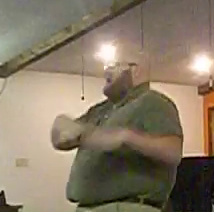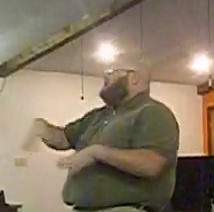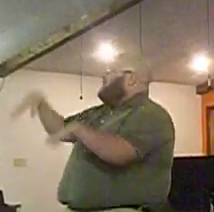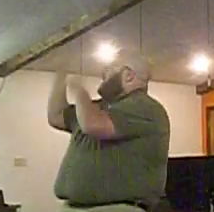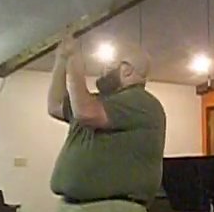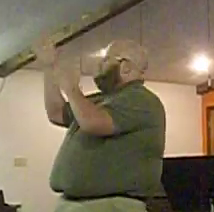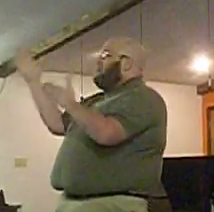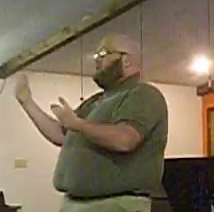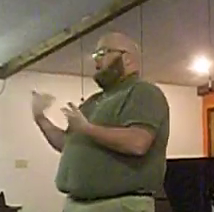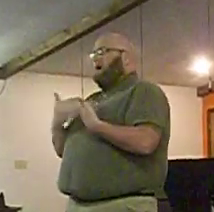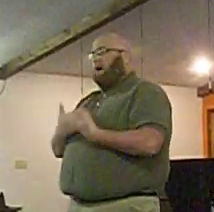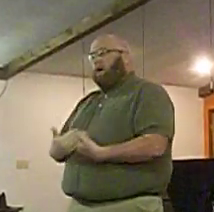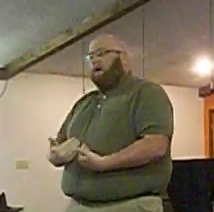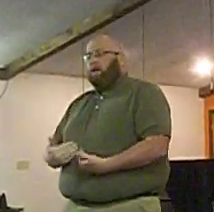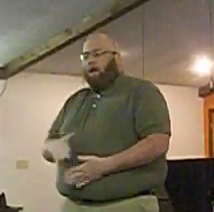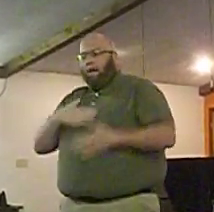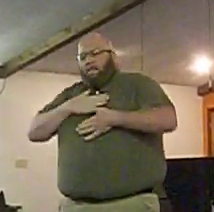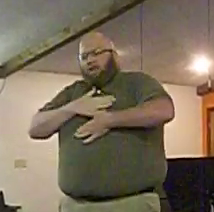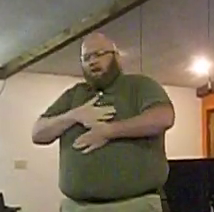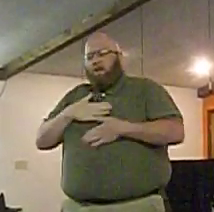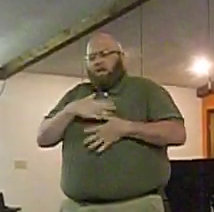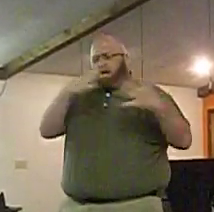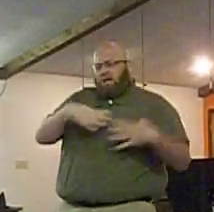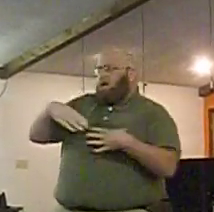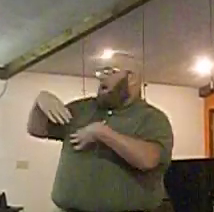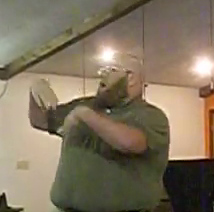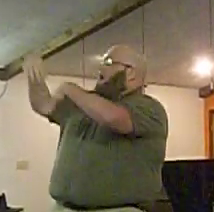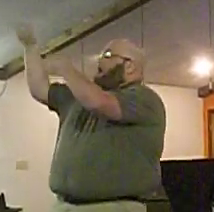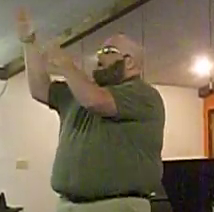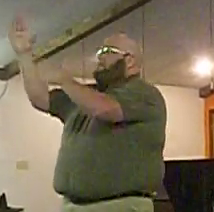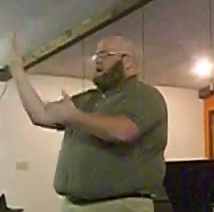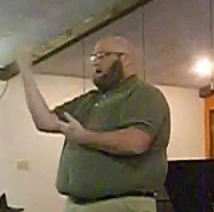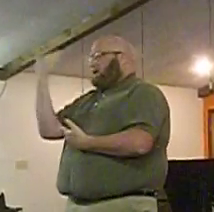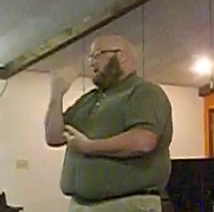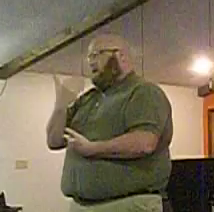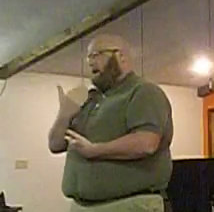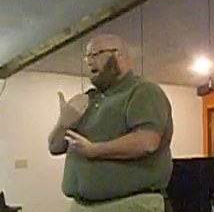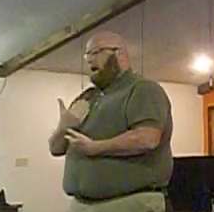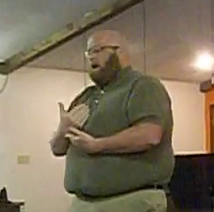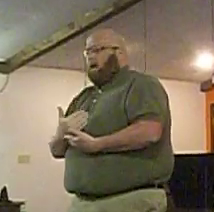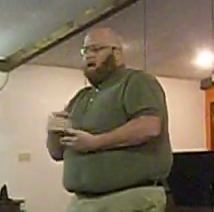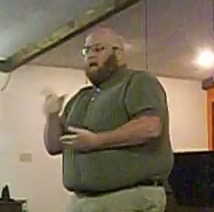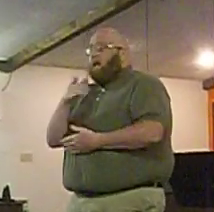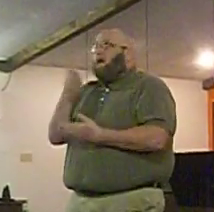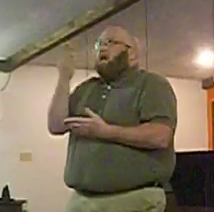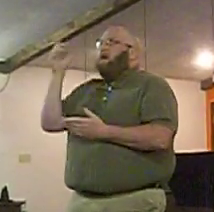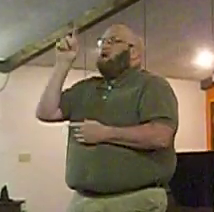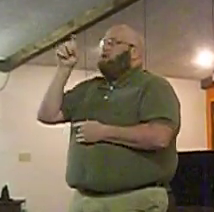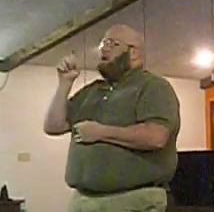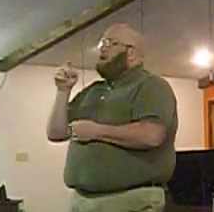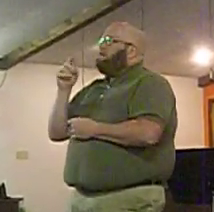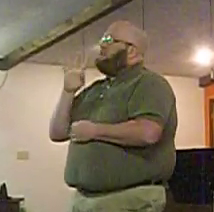said he'd take me away, please take me away. He could have